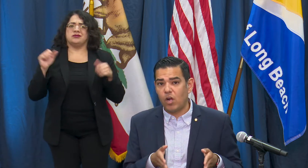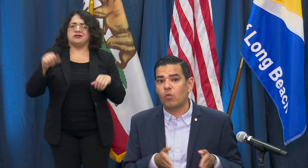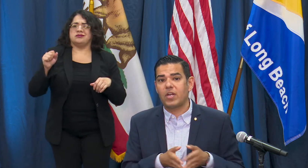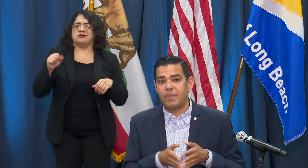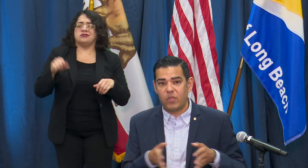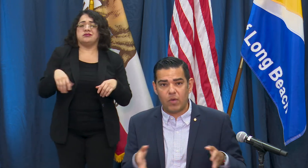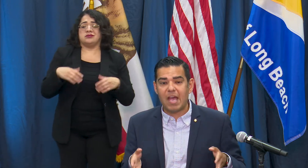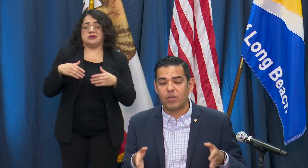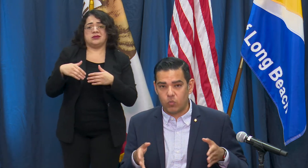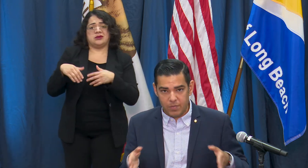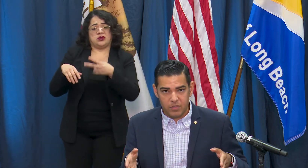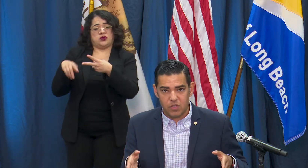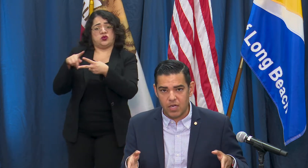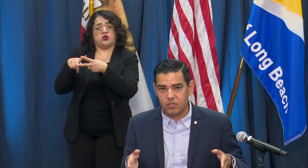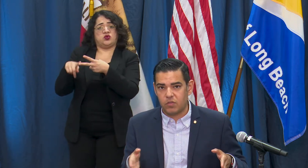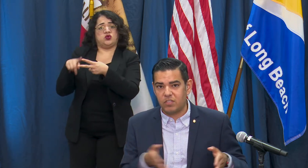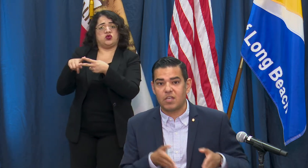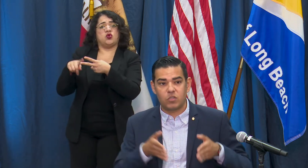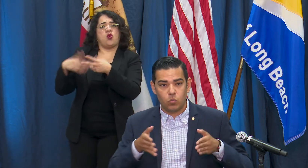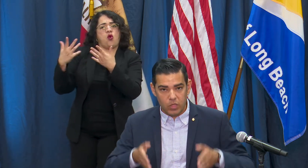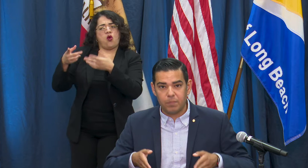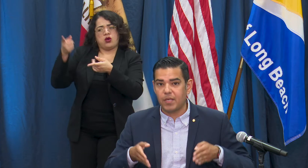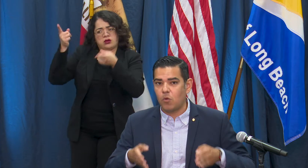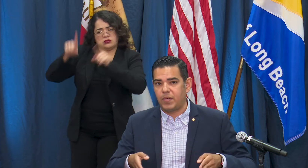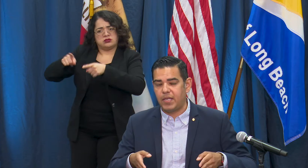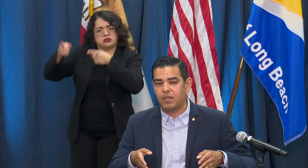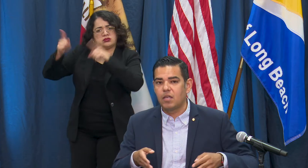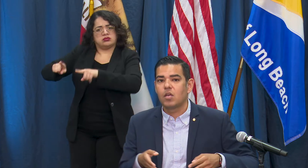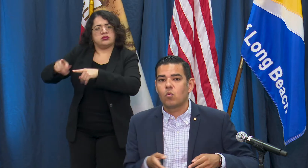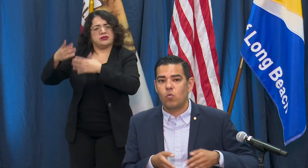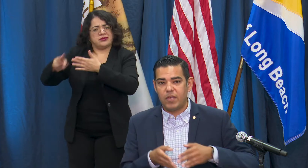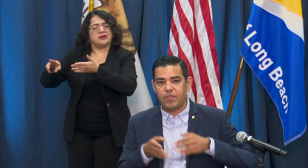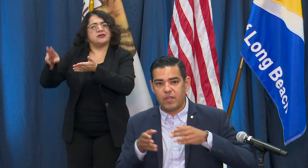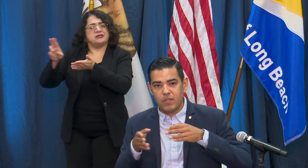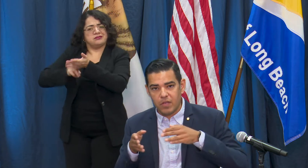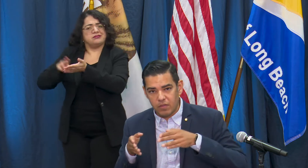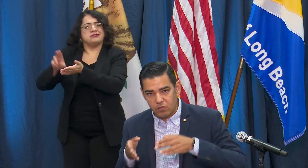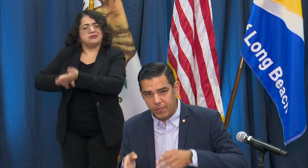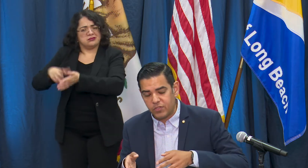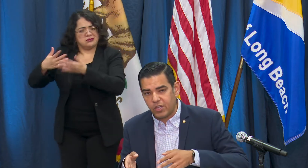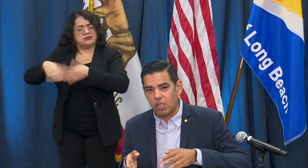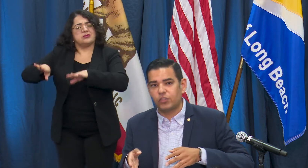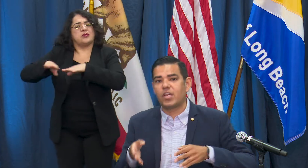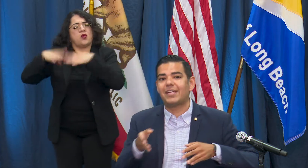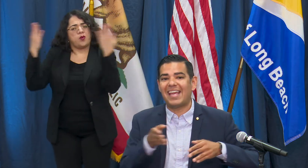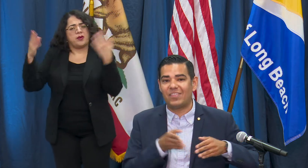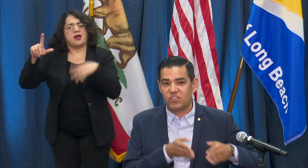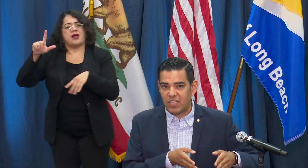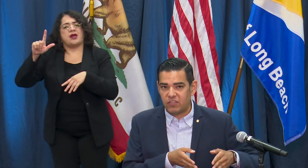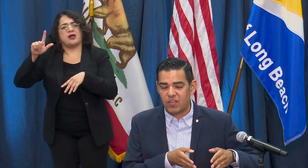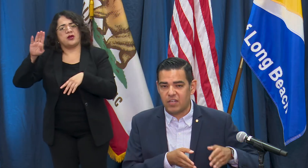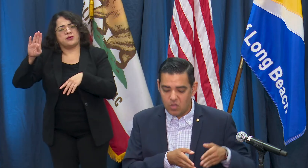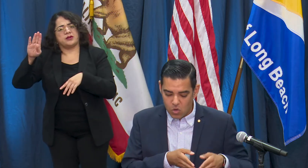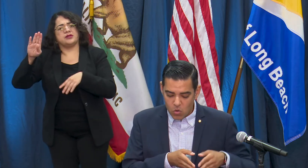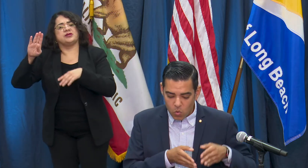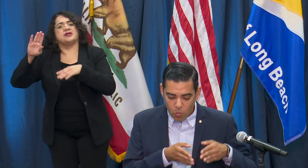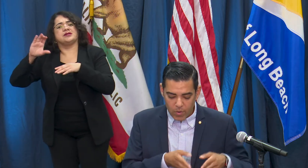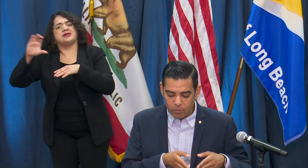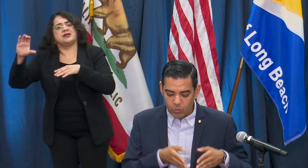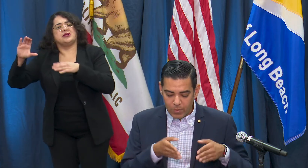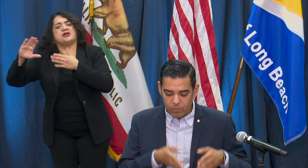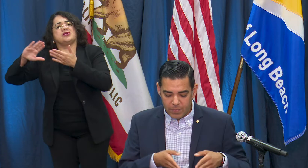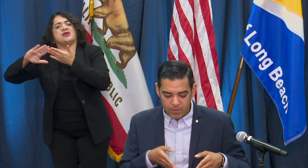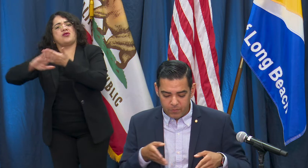which we've already, by the way, have agreements on, and so these sites will be opening with the Long Beach City College site and the state site.